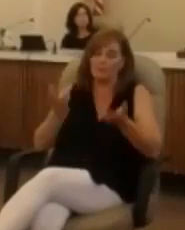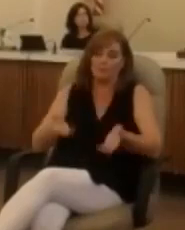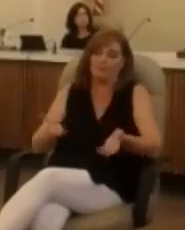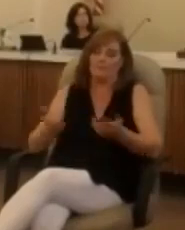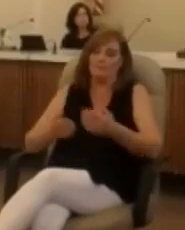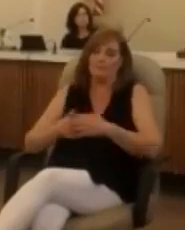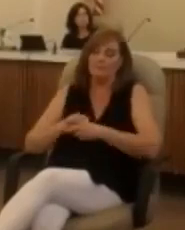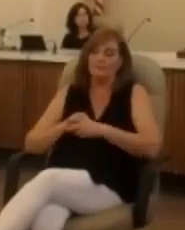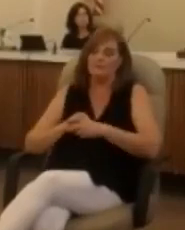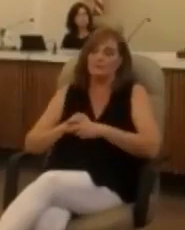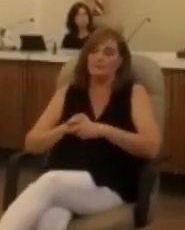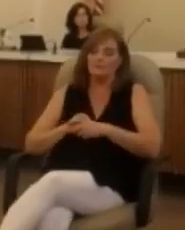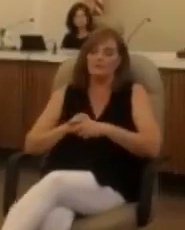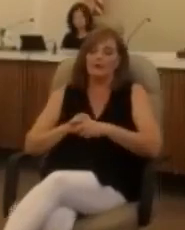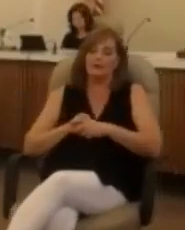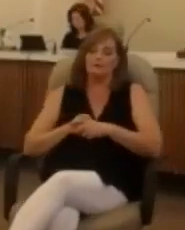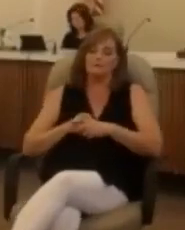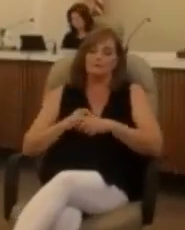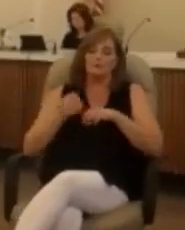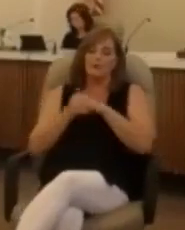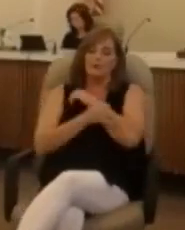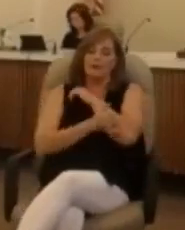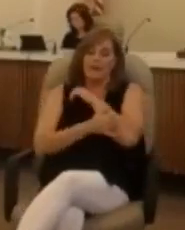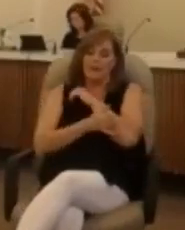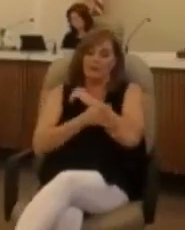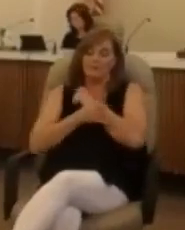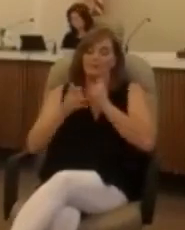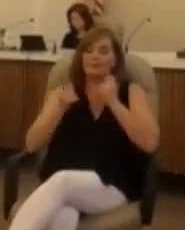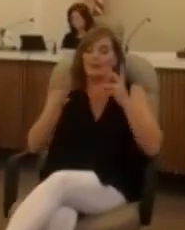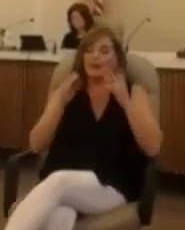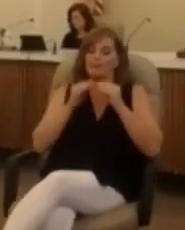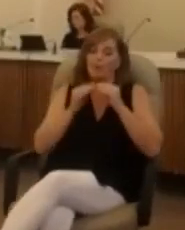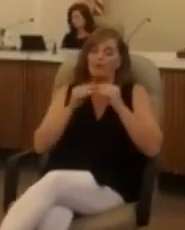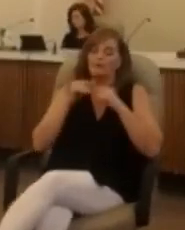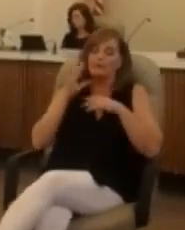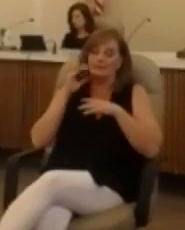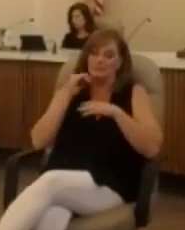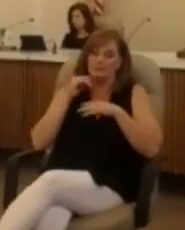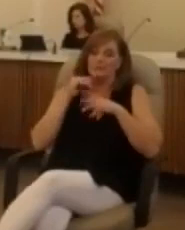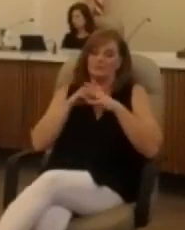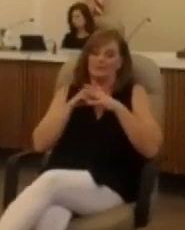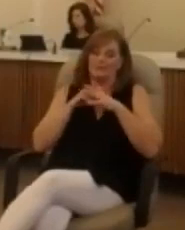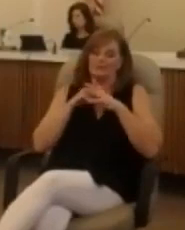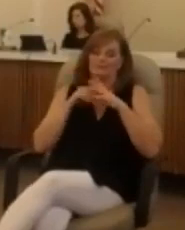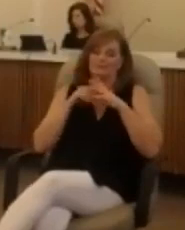And they have a lot more experience in traffic than any of us here.